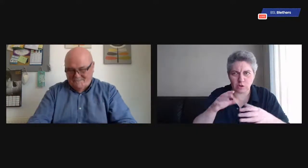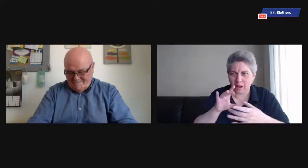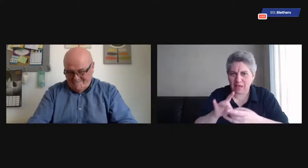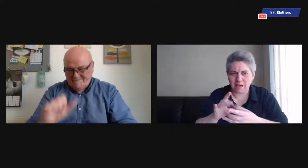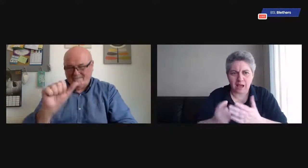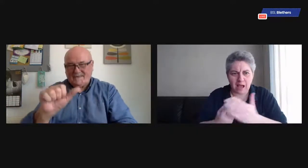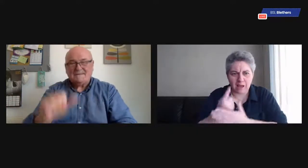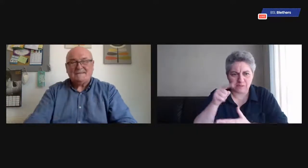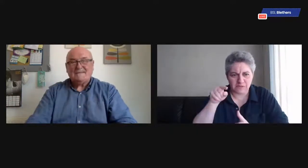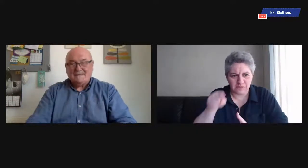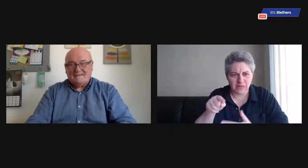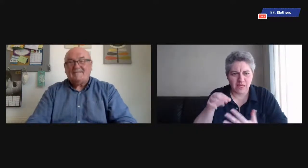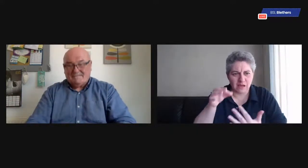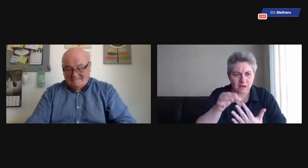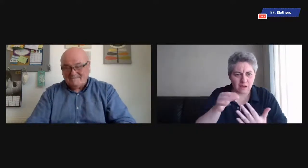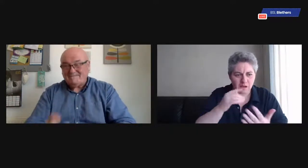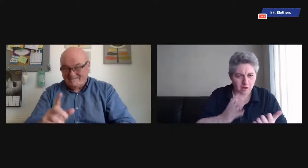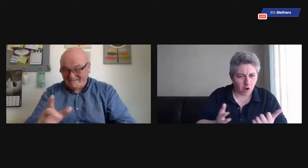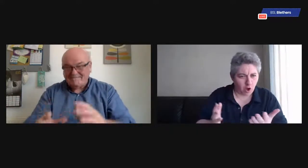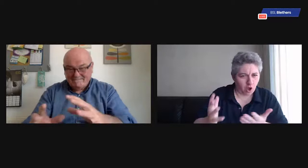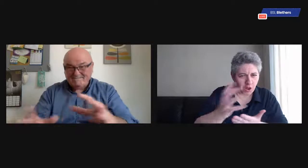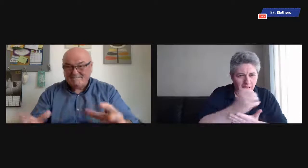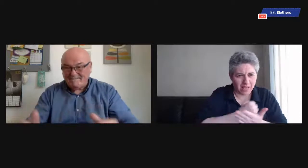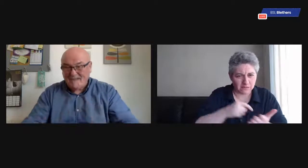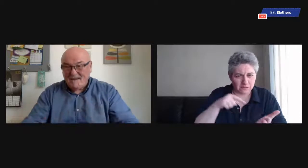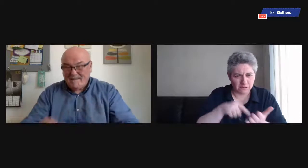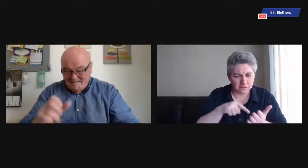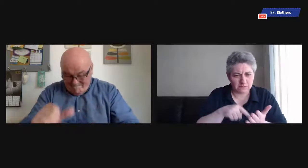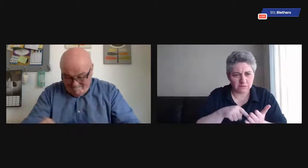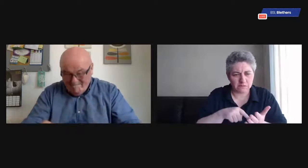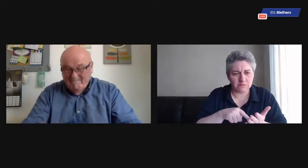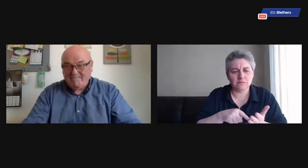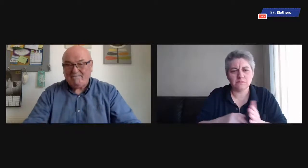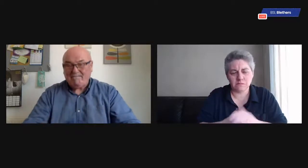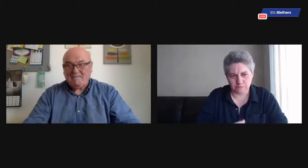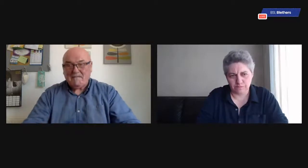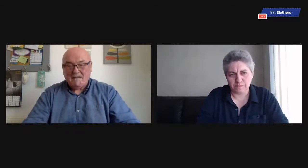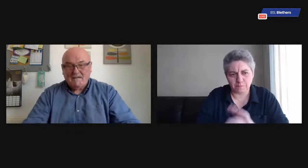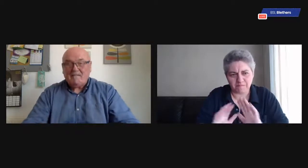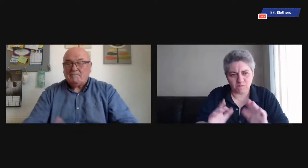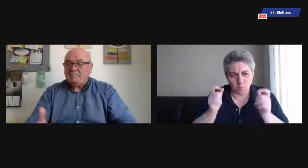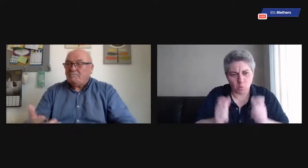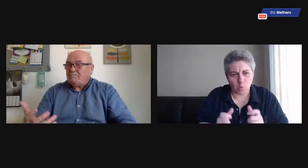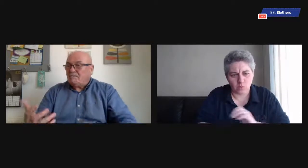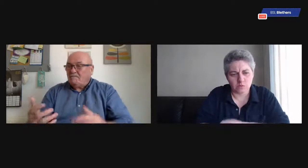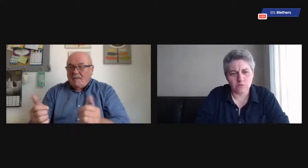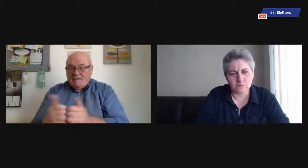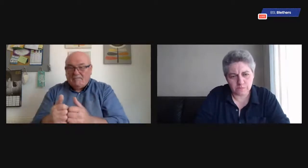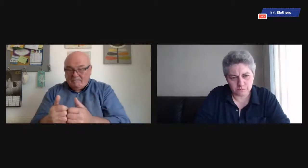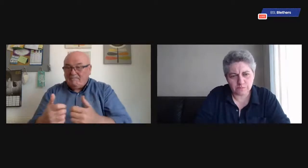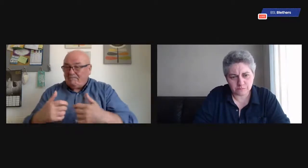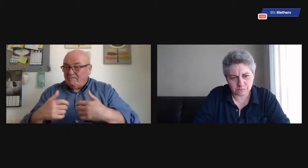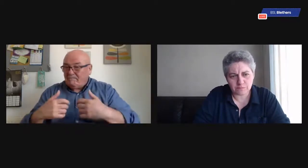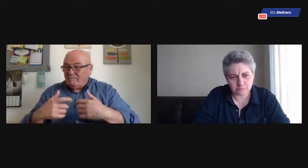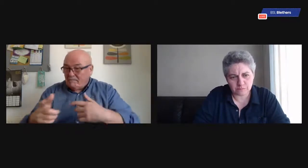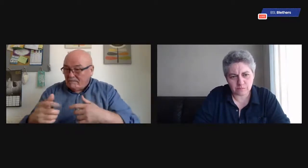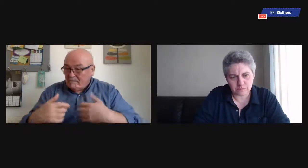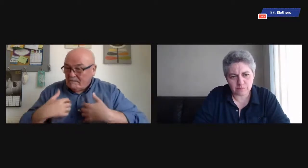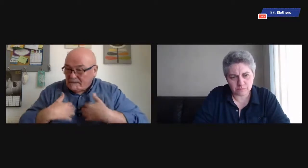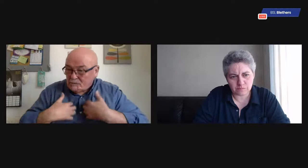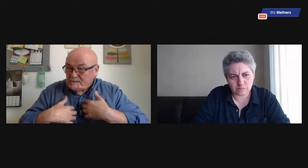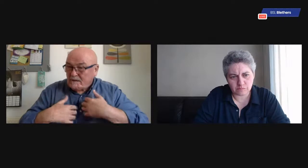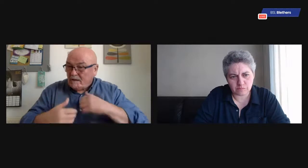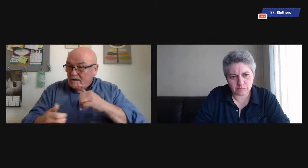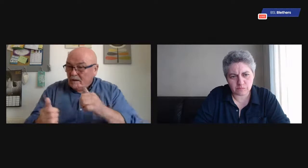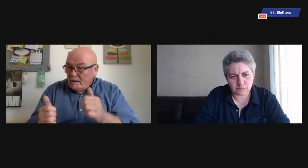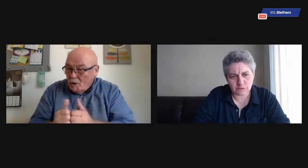"Oh, it's near the fish and chip shop." All right. So what you're able to do is you're able to sort of navigate the information that's come from the